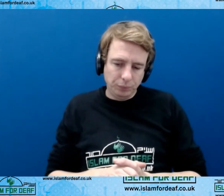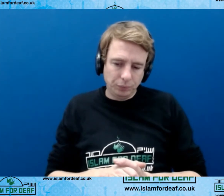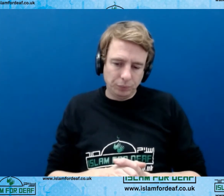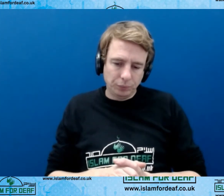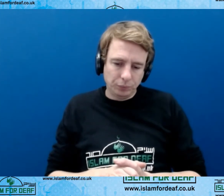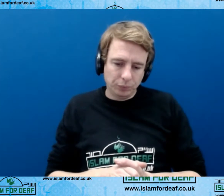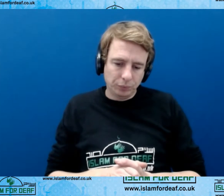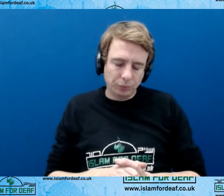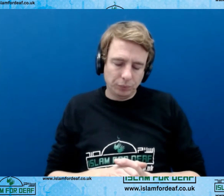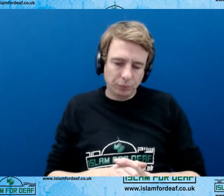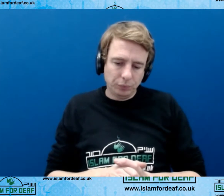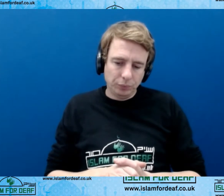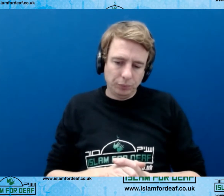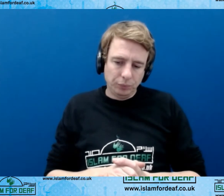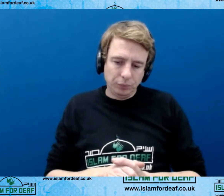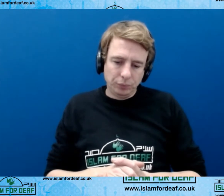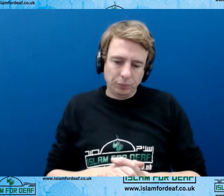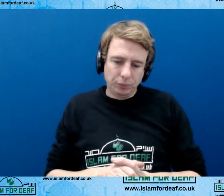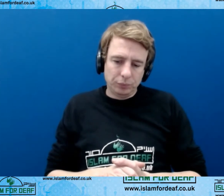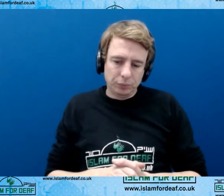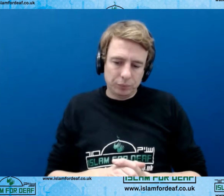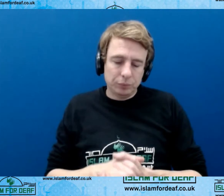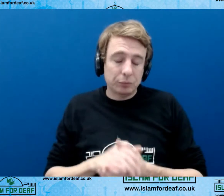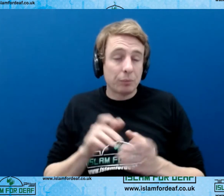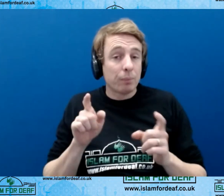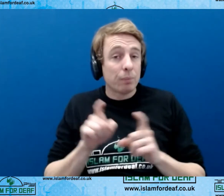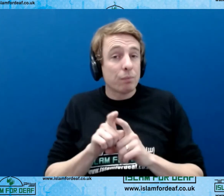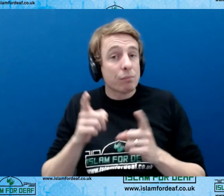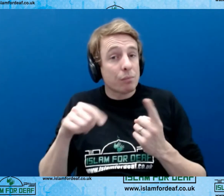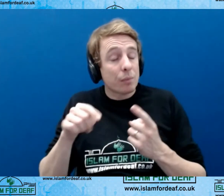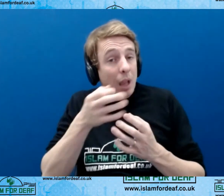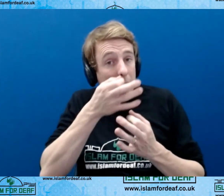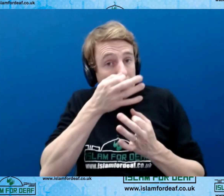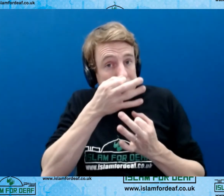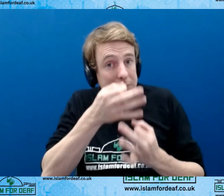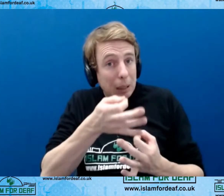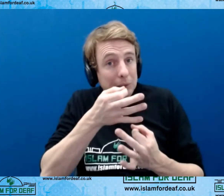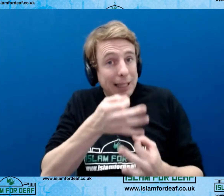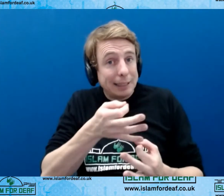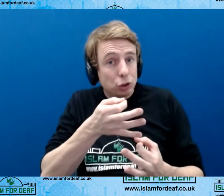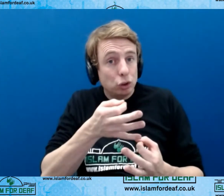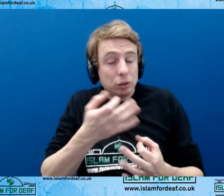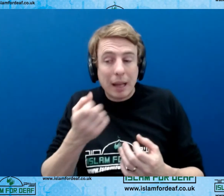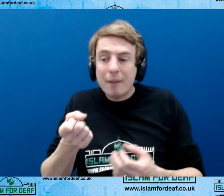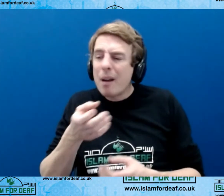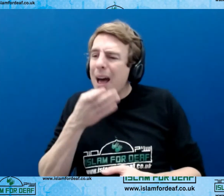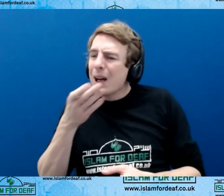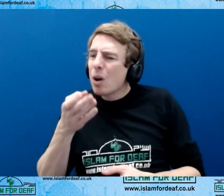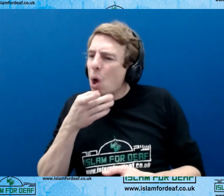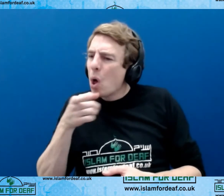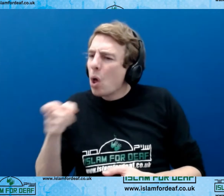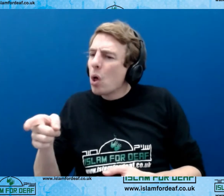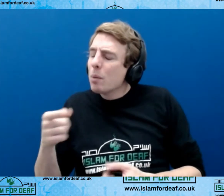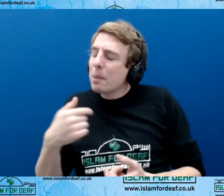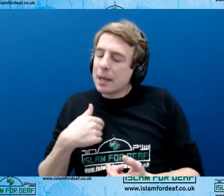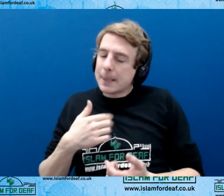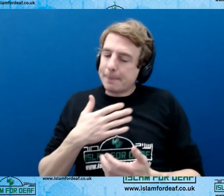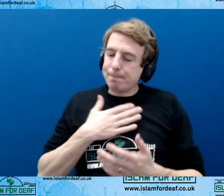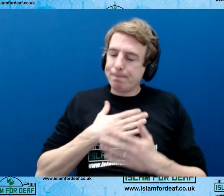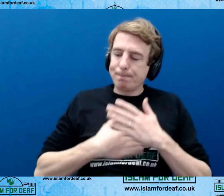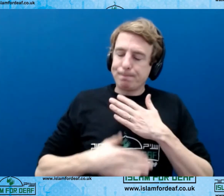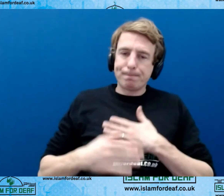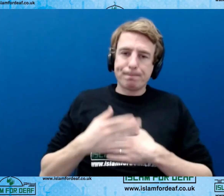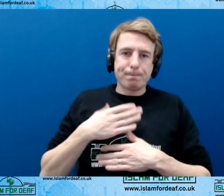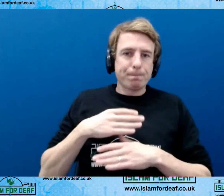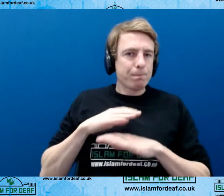There are temptations like alcohol being sold in front of them, but they refrain and they have patience and they don't indulge in